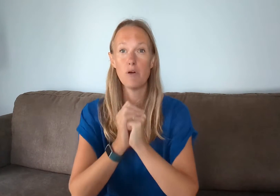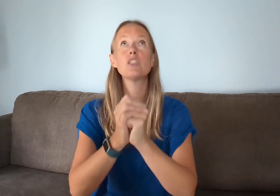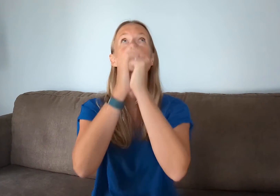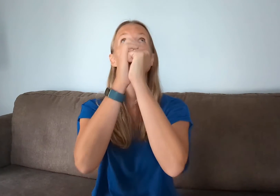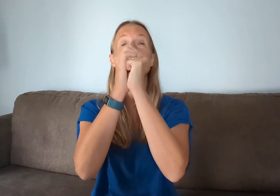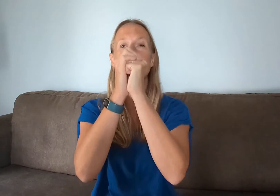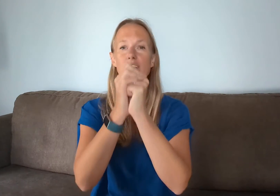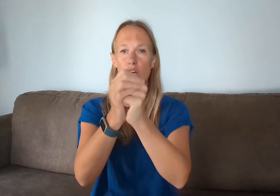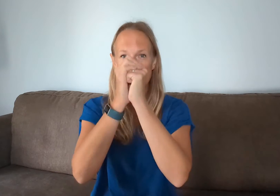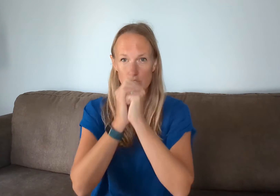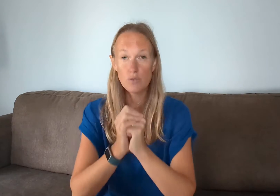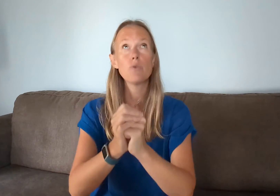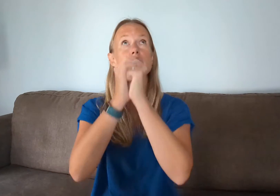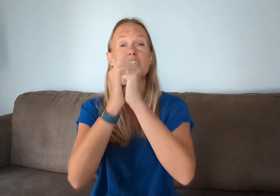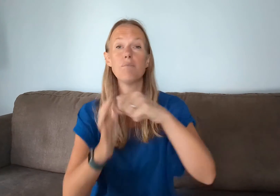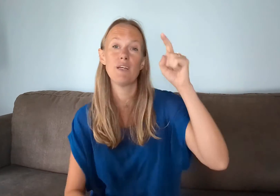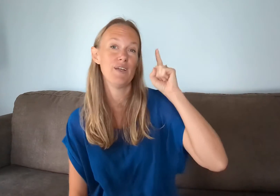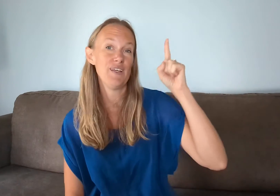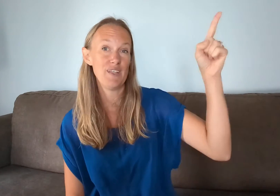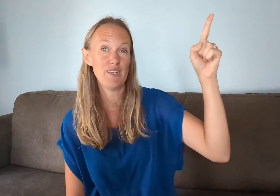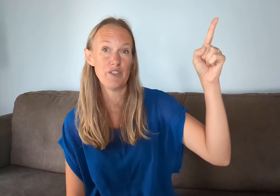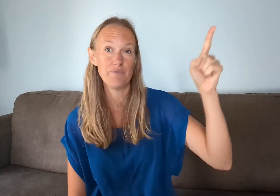motion towards heaven to worship you.